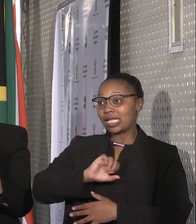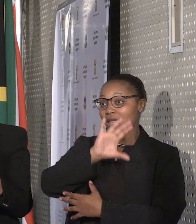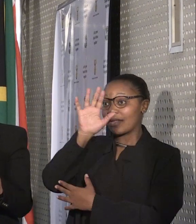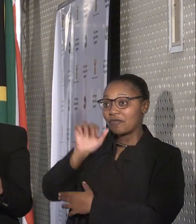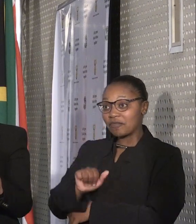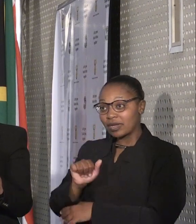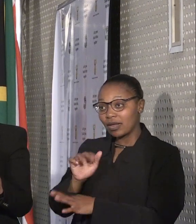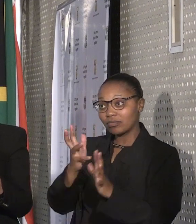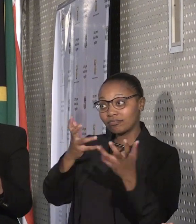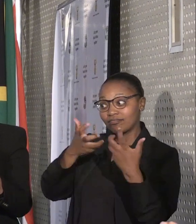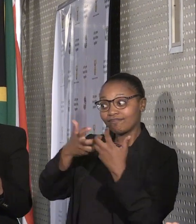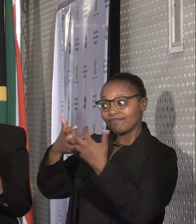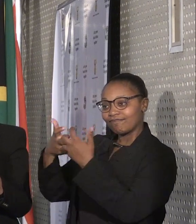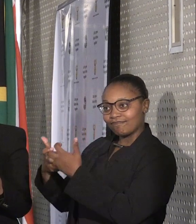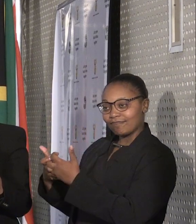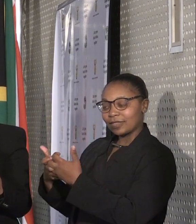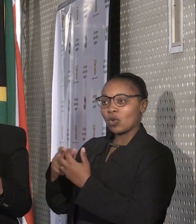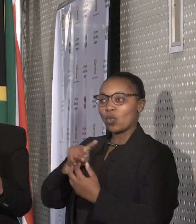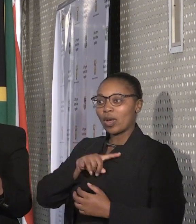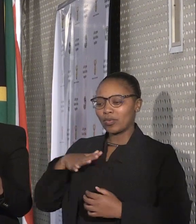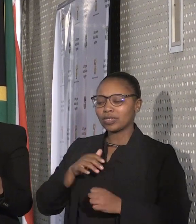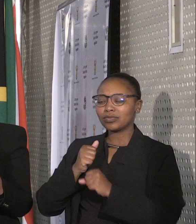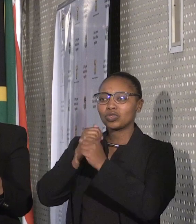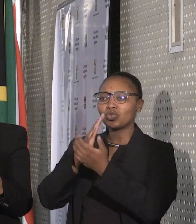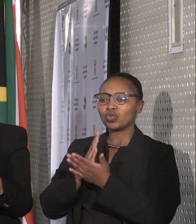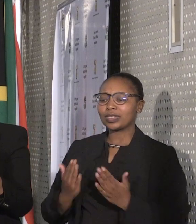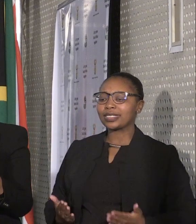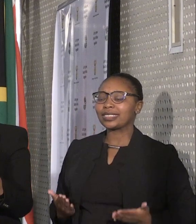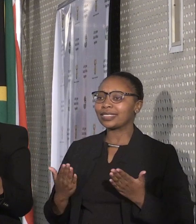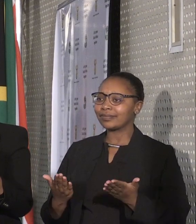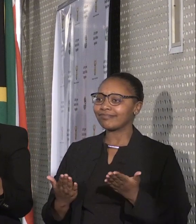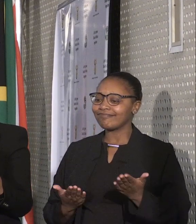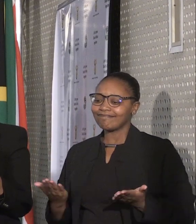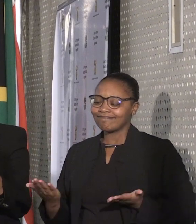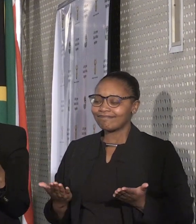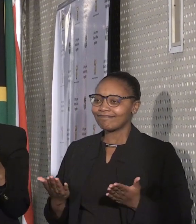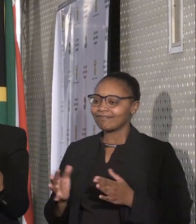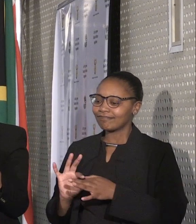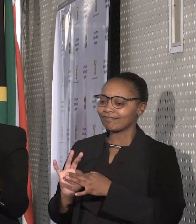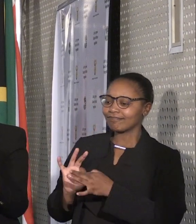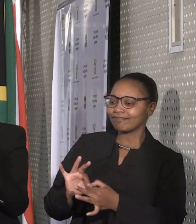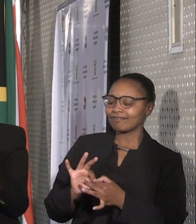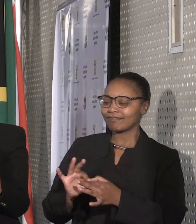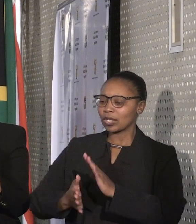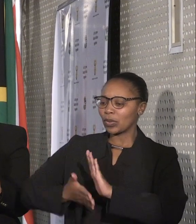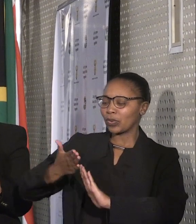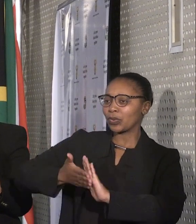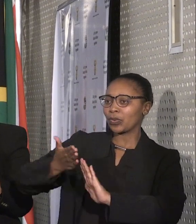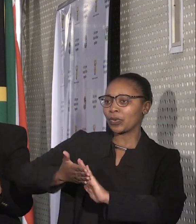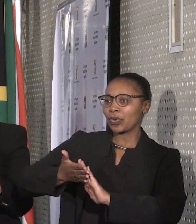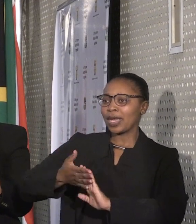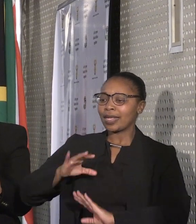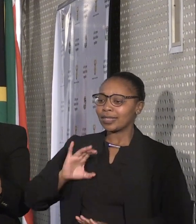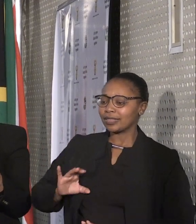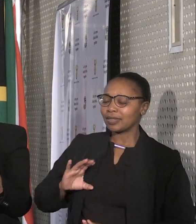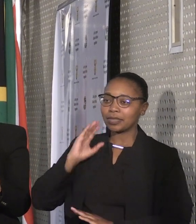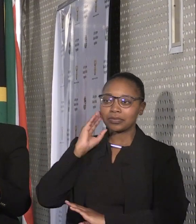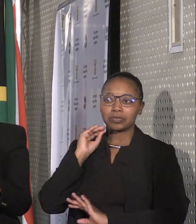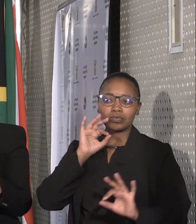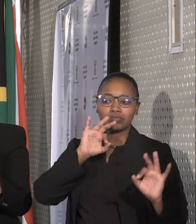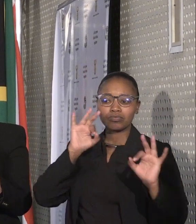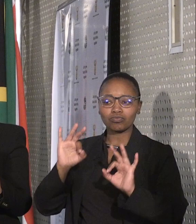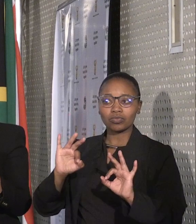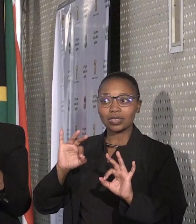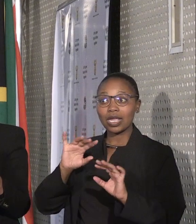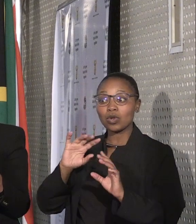ensure that we deliver consistent service, a reliable customer experience, and therefore every change that we do is aimed